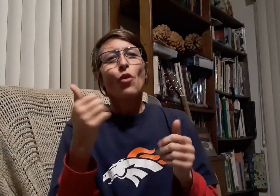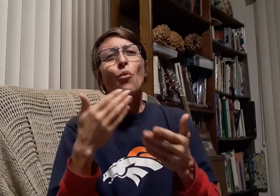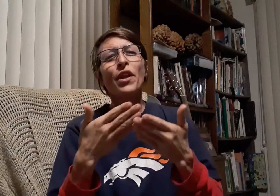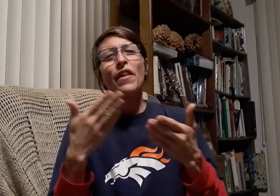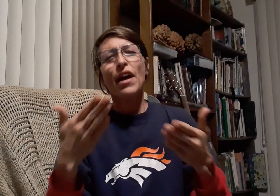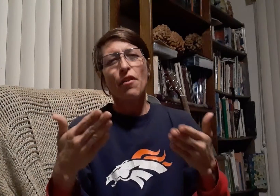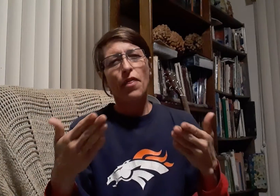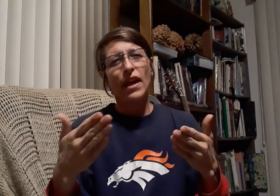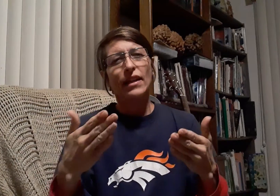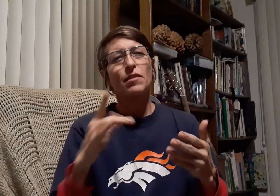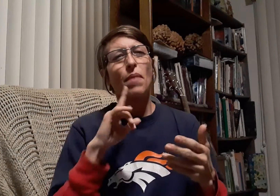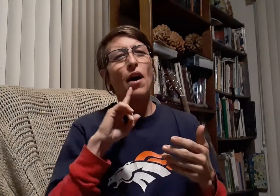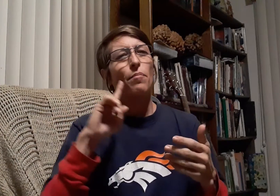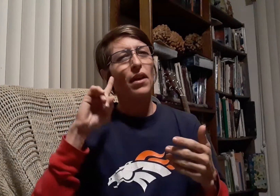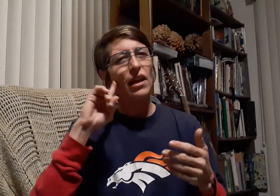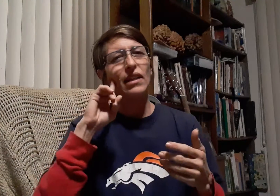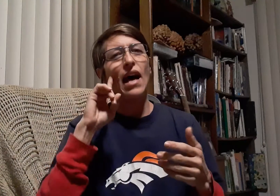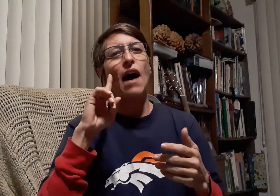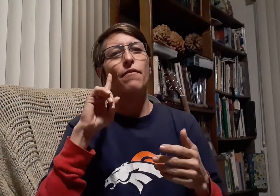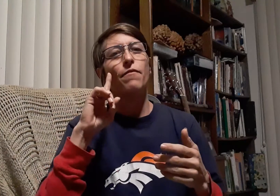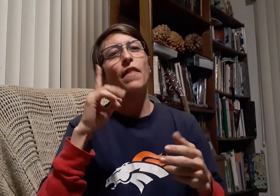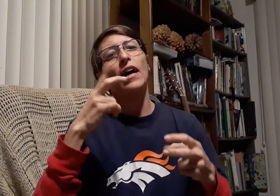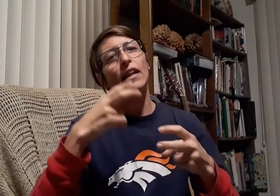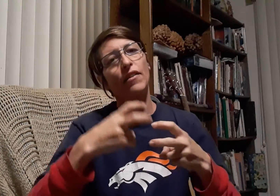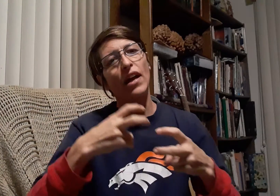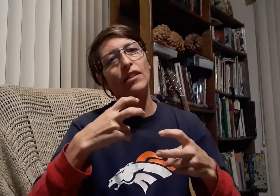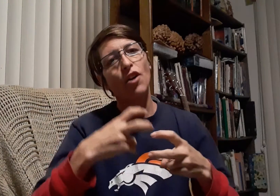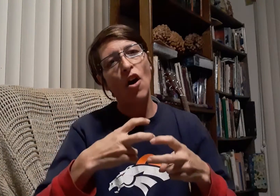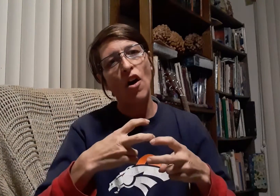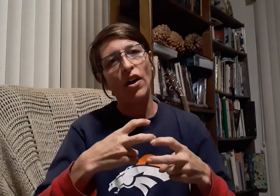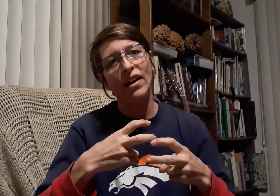One of the other things about being deaf that is hard